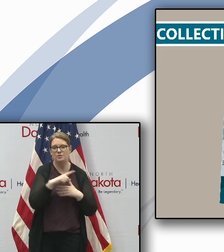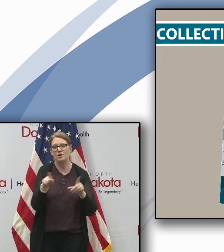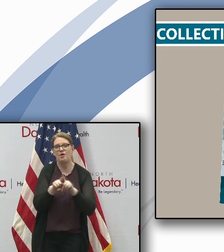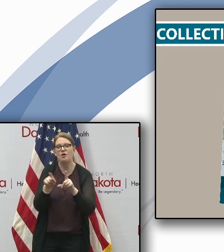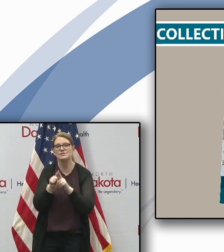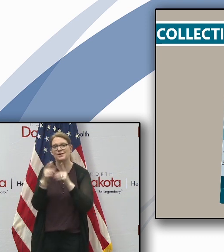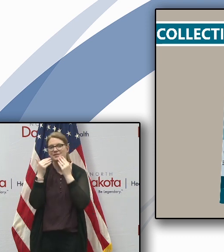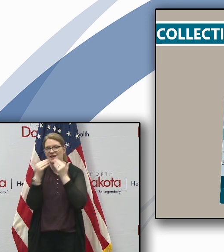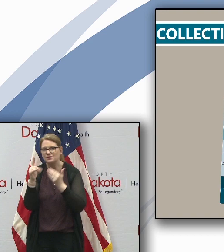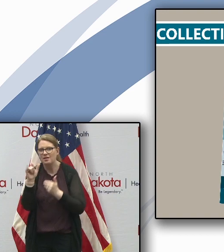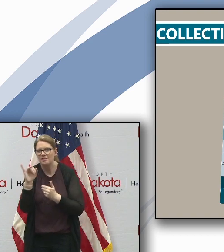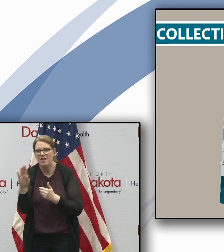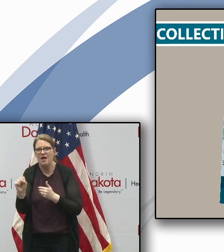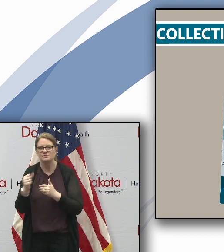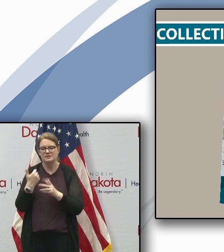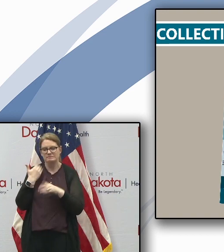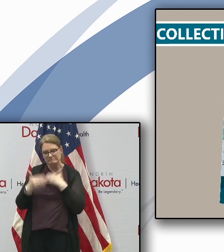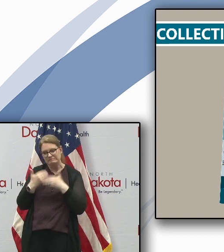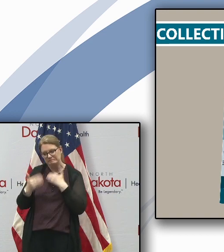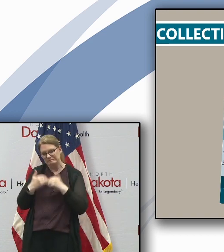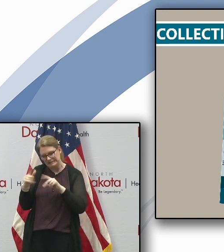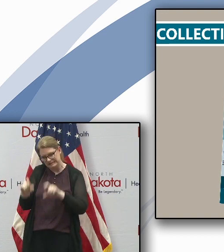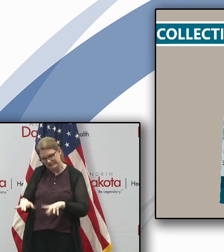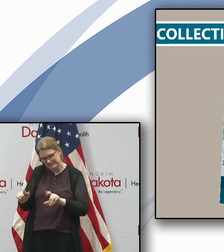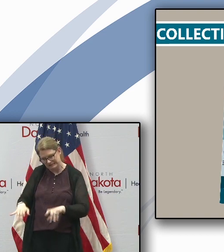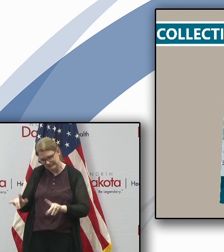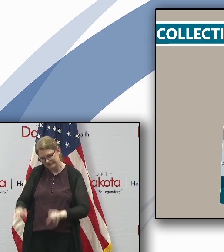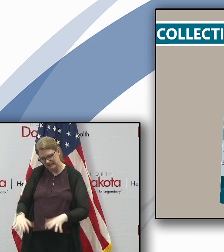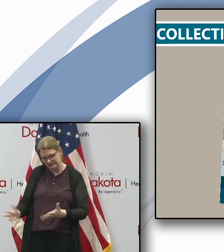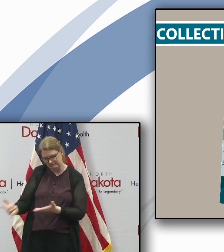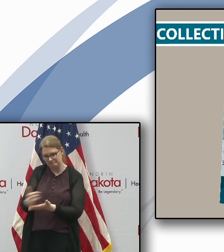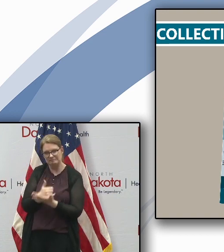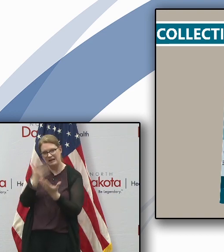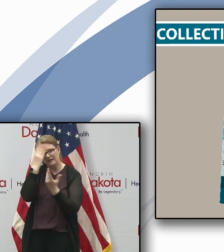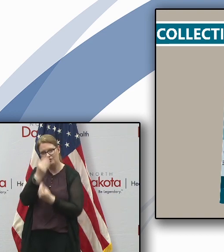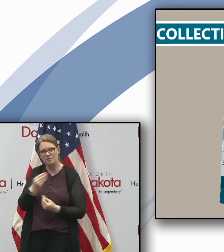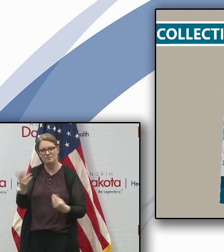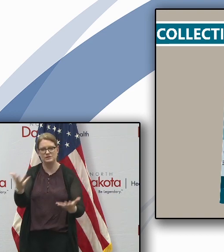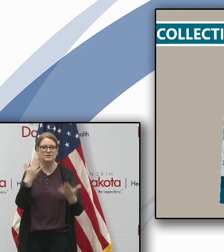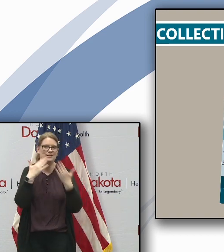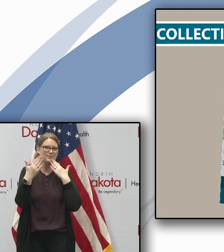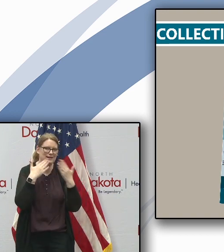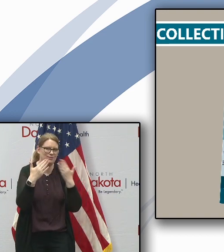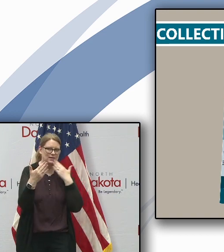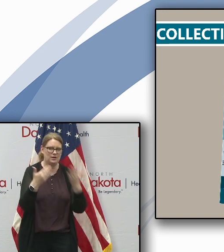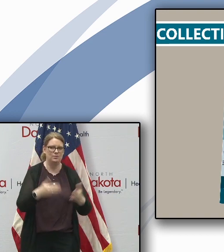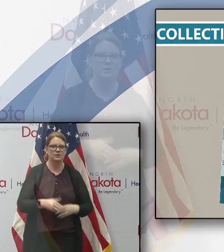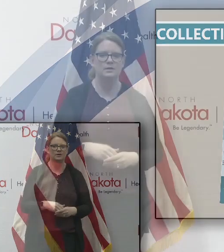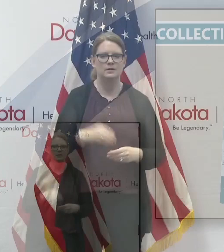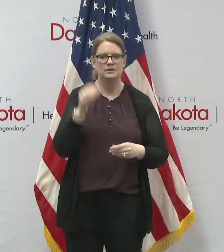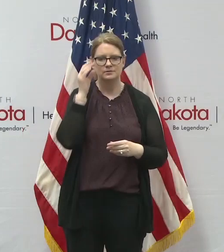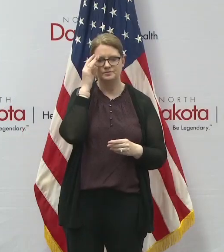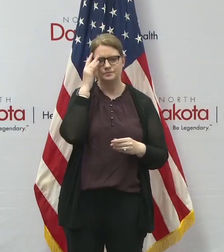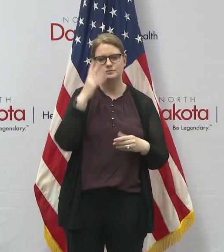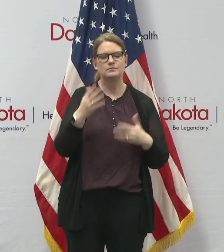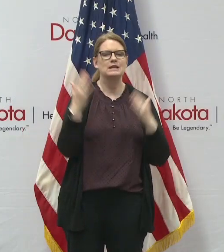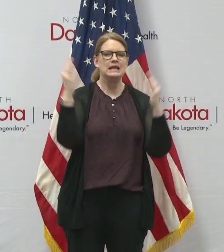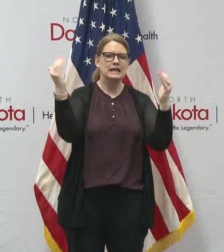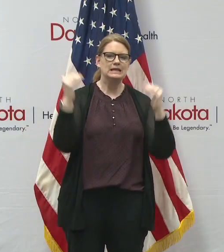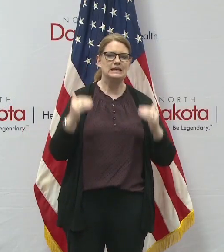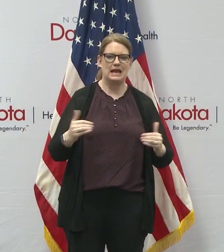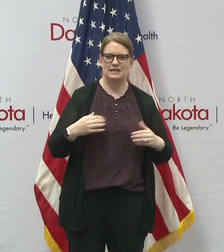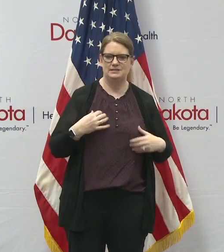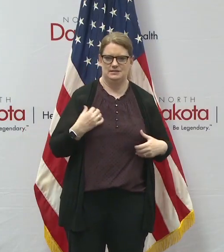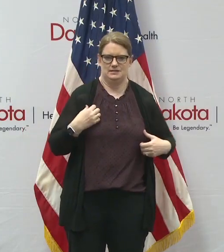working on getting all these tests processed. So thank you to all of those folks. Next, we've got a